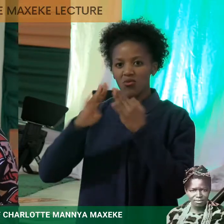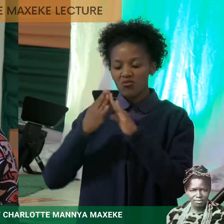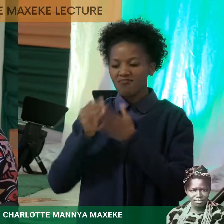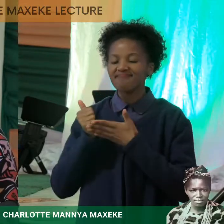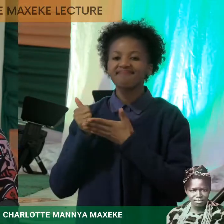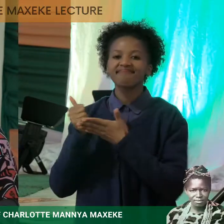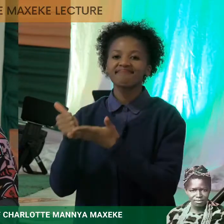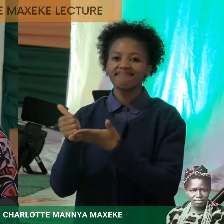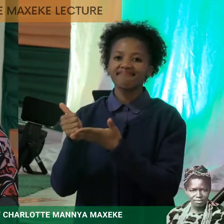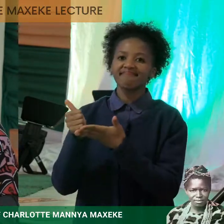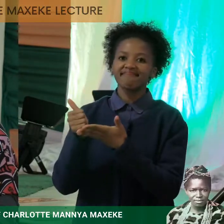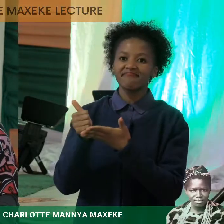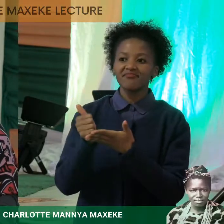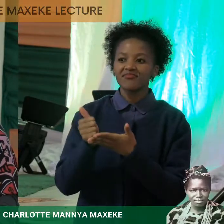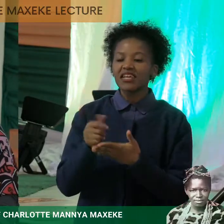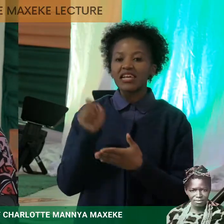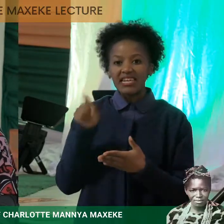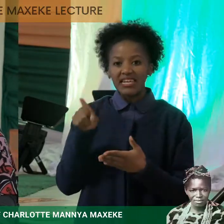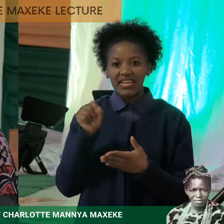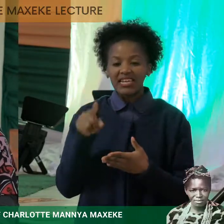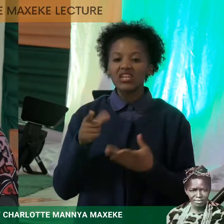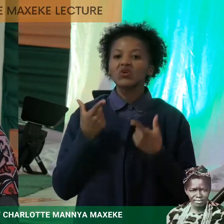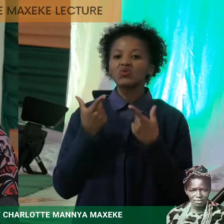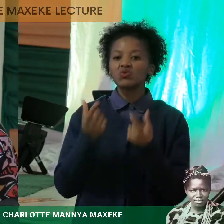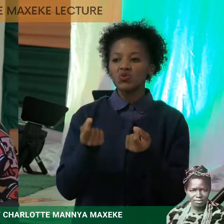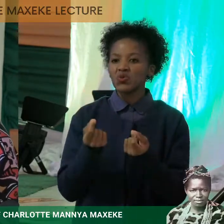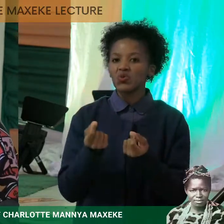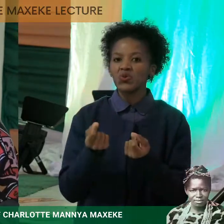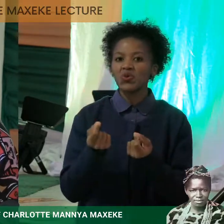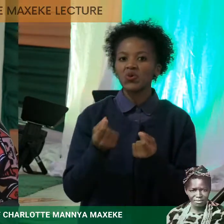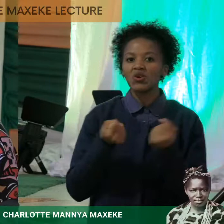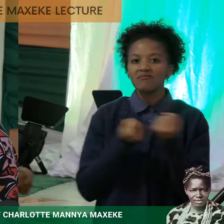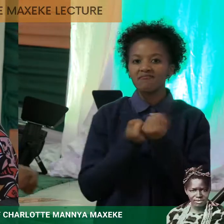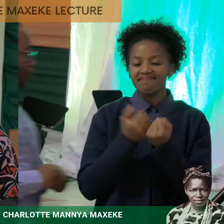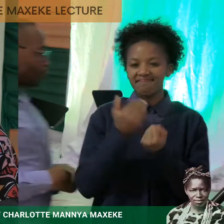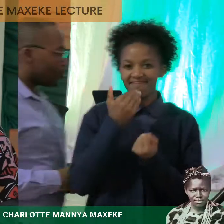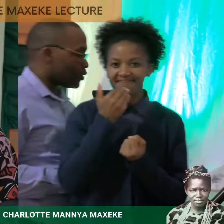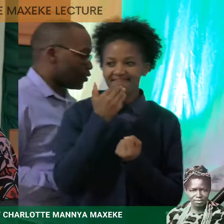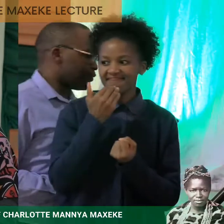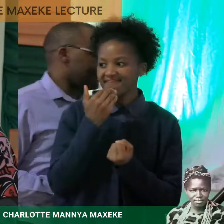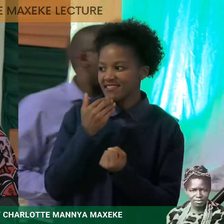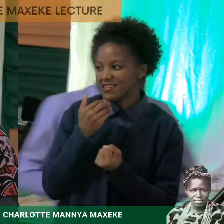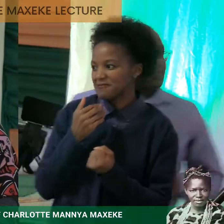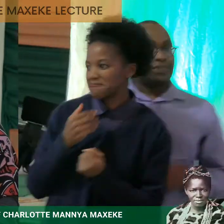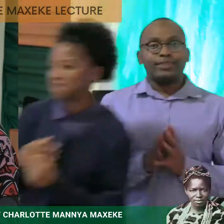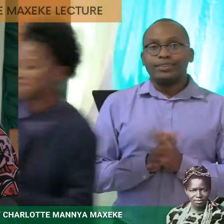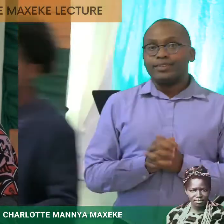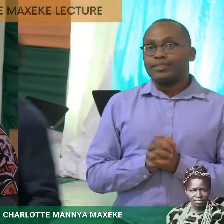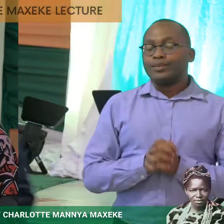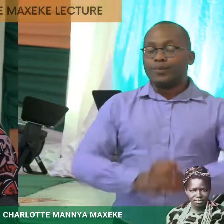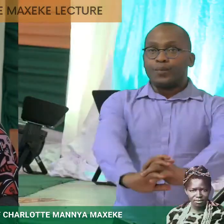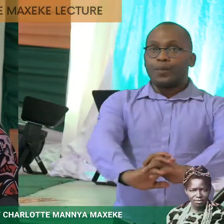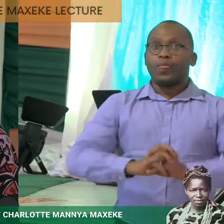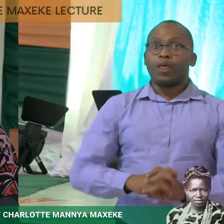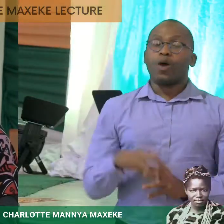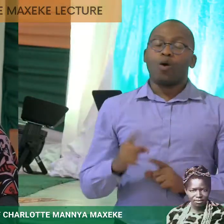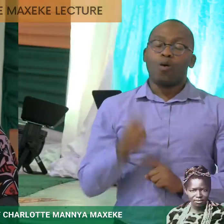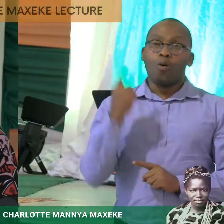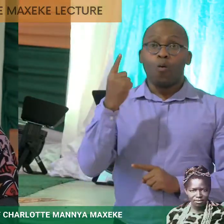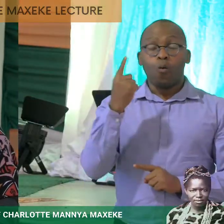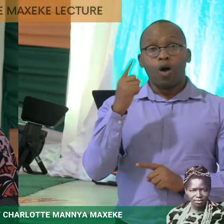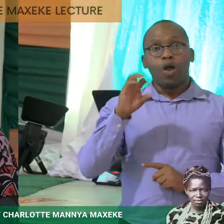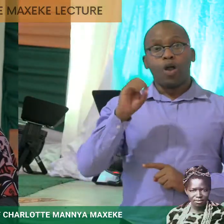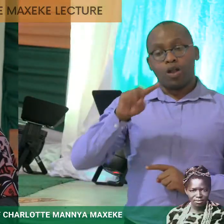did. With support from her husband, whom she met at Wilberforce, one of their